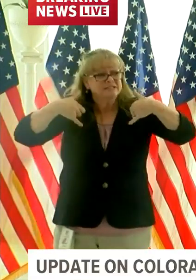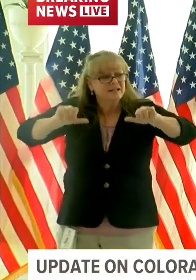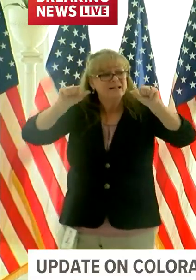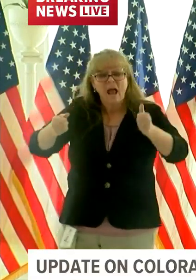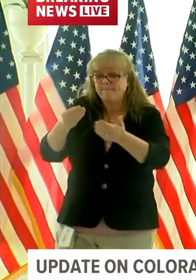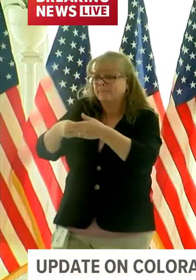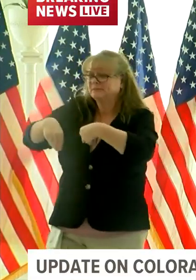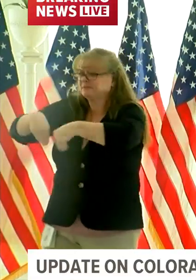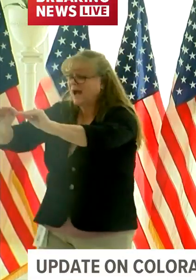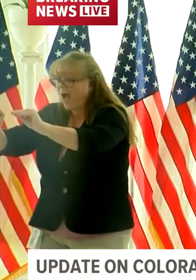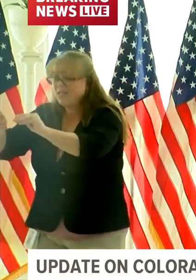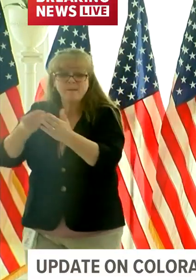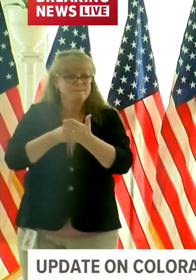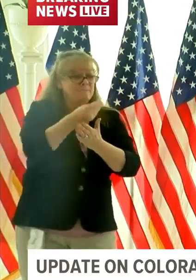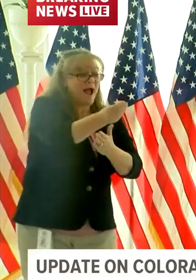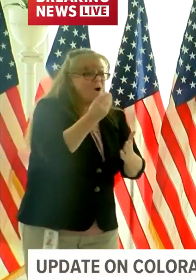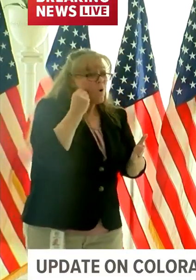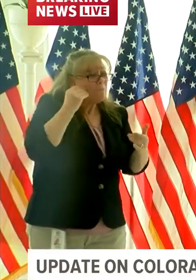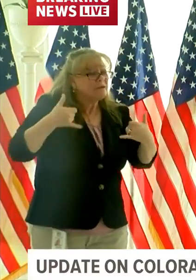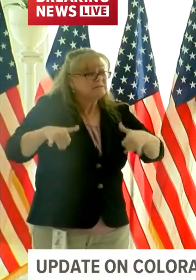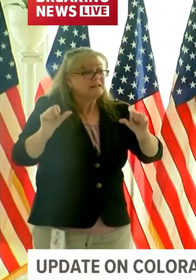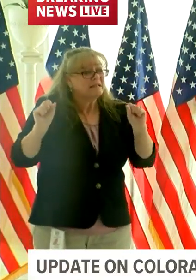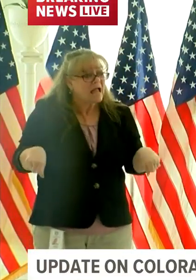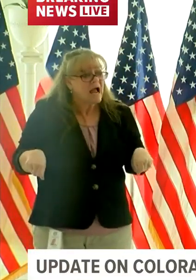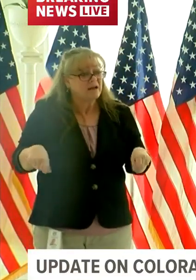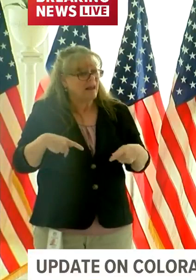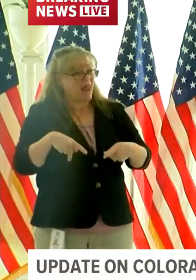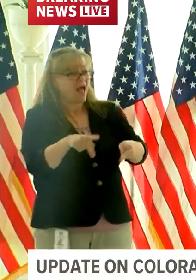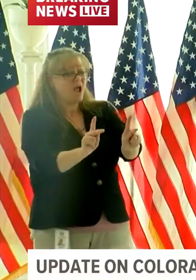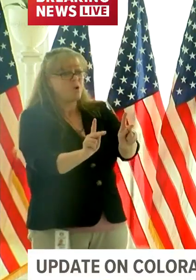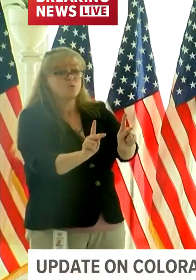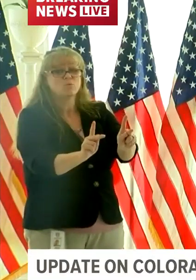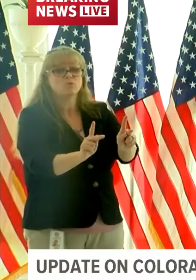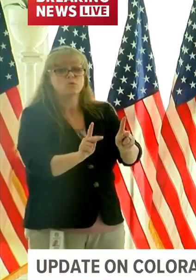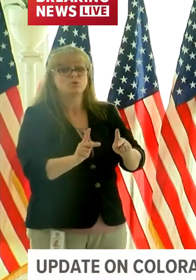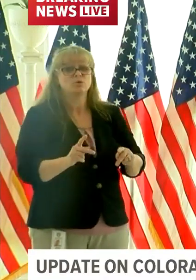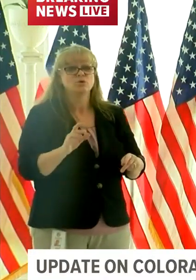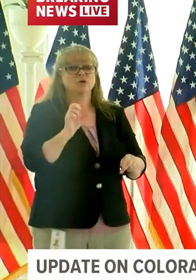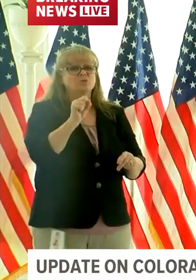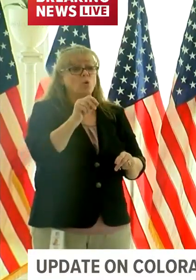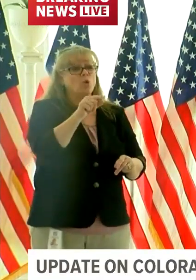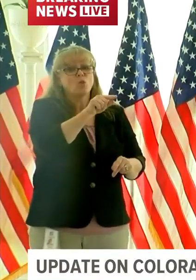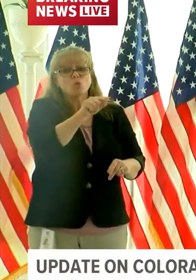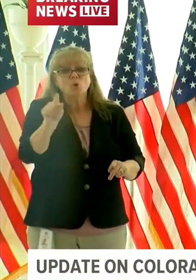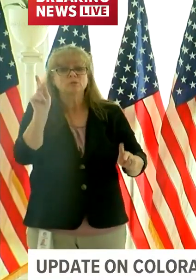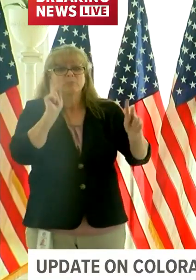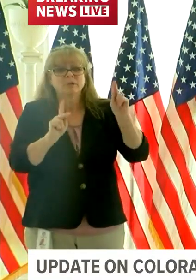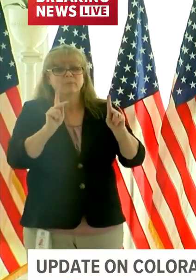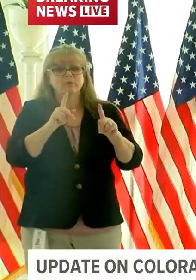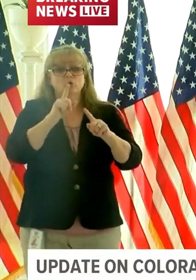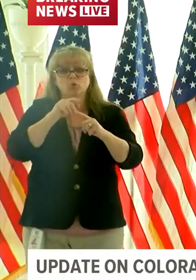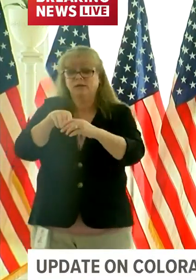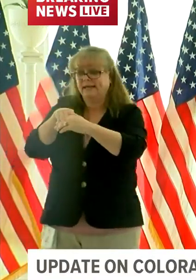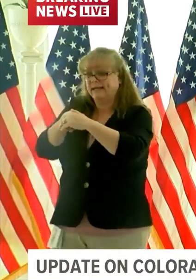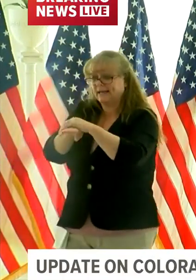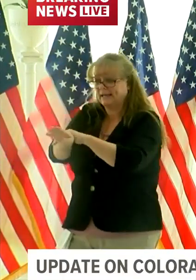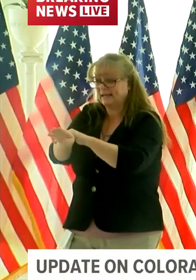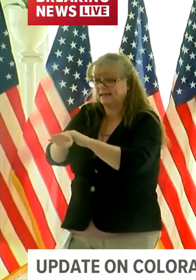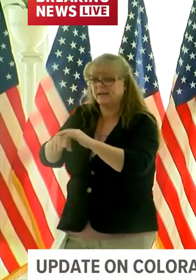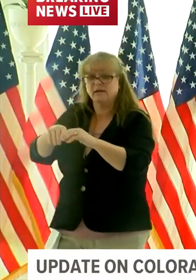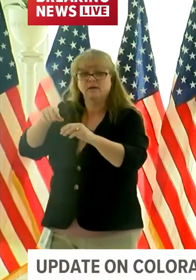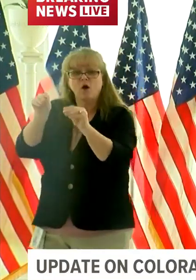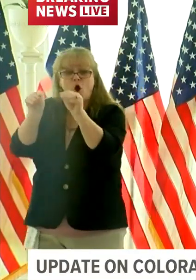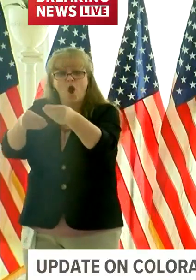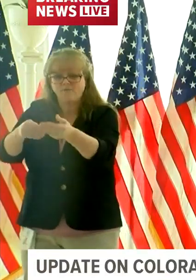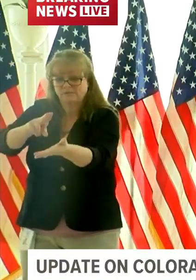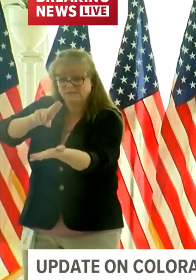that person you're talking about, they are clearly going to the closing where they're selling their home, just as they would also be able to go to the closing where they're buying a home. It's just another seller